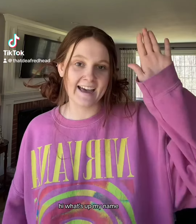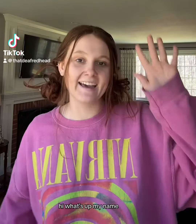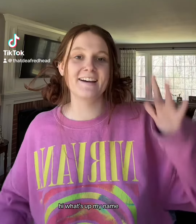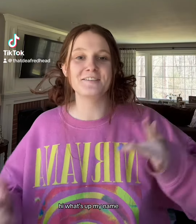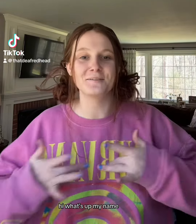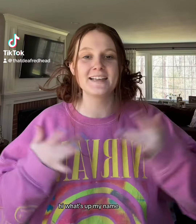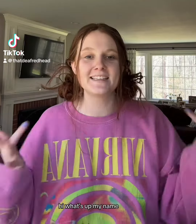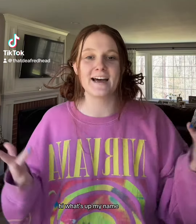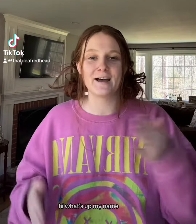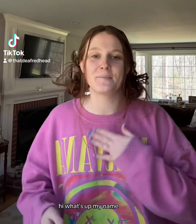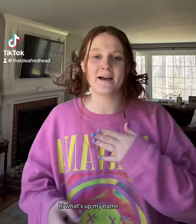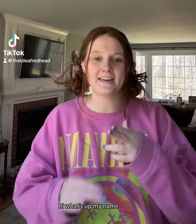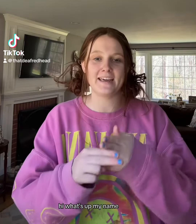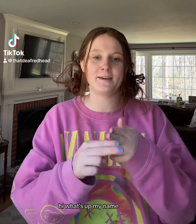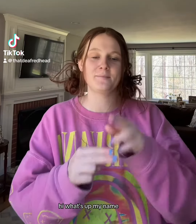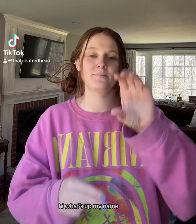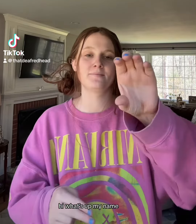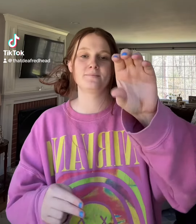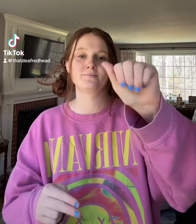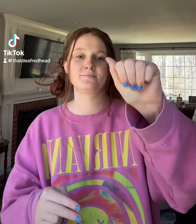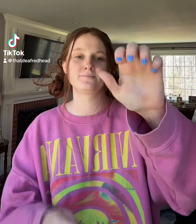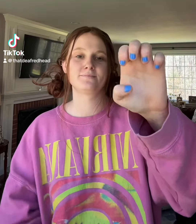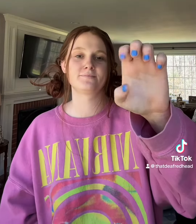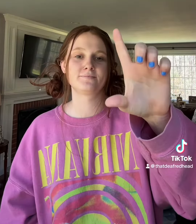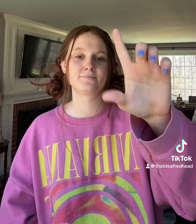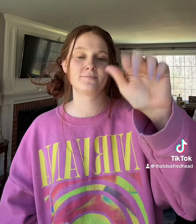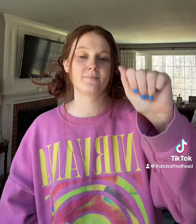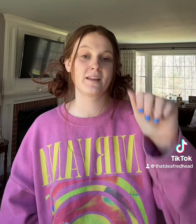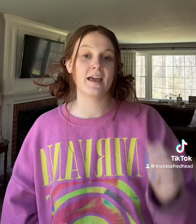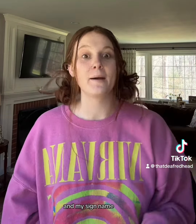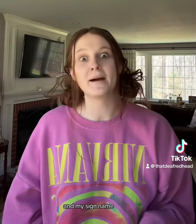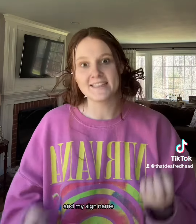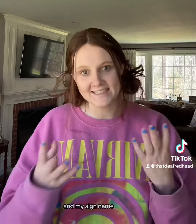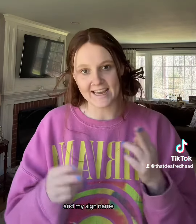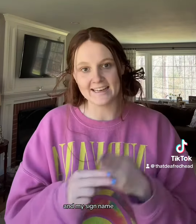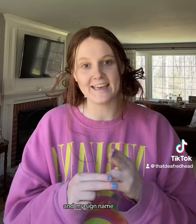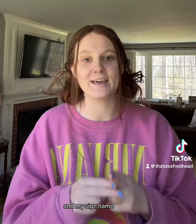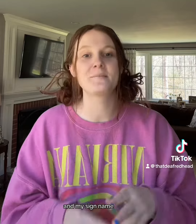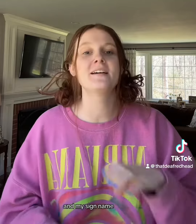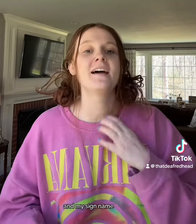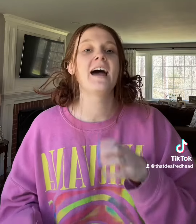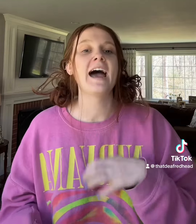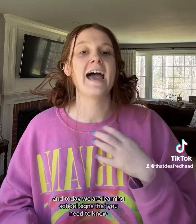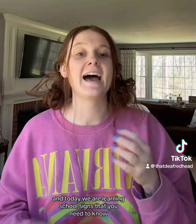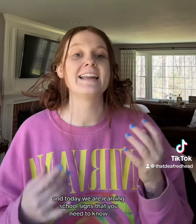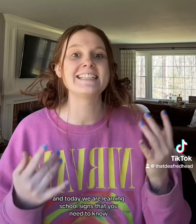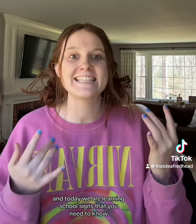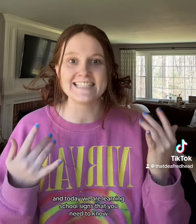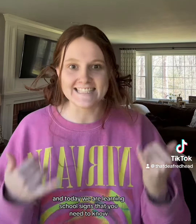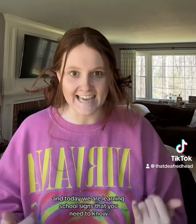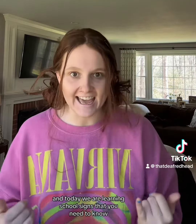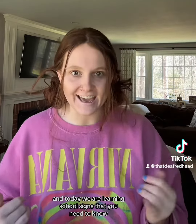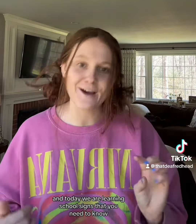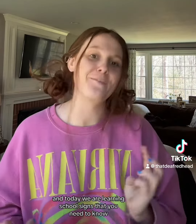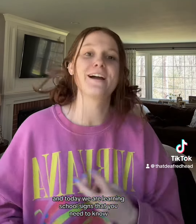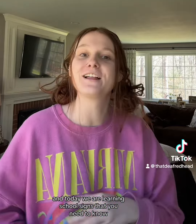Hi, what's up? My name and my sign name, and today we are